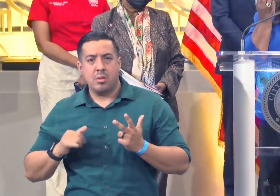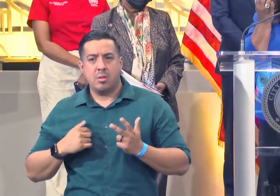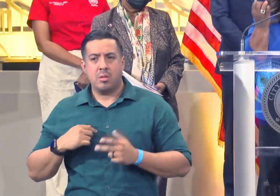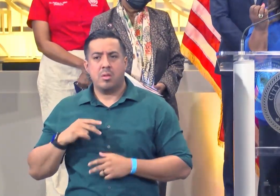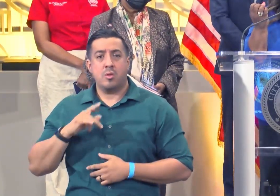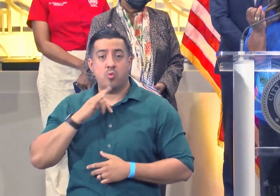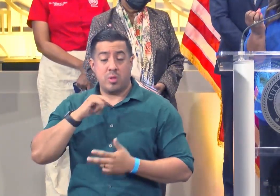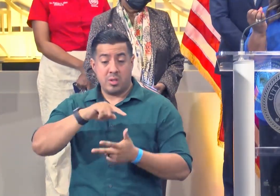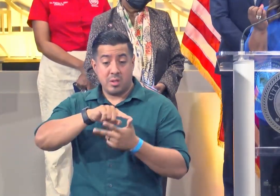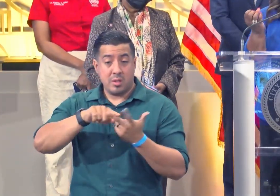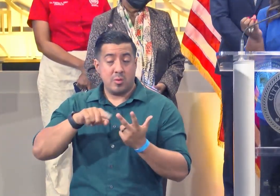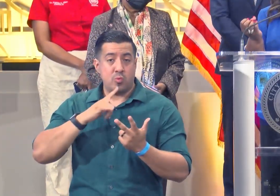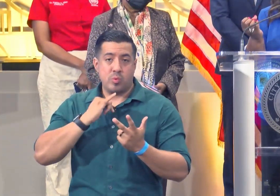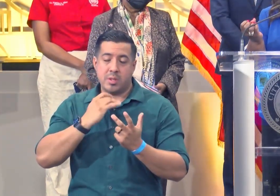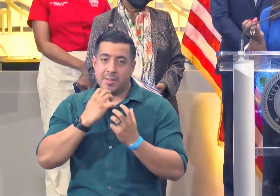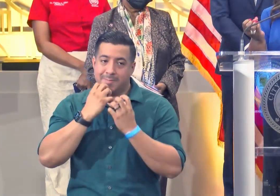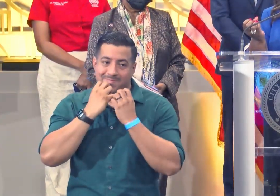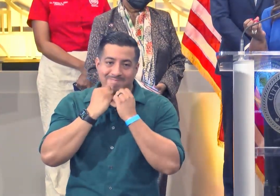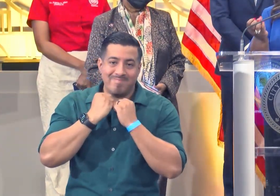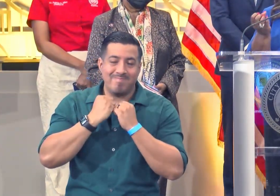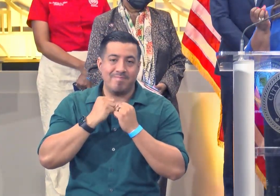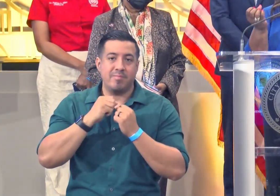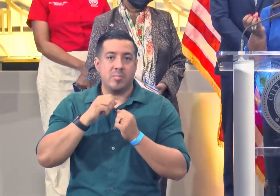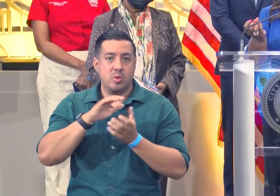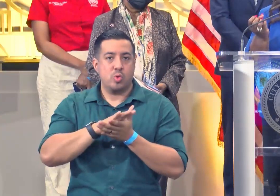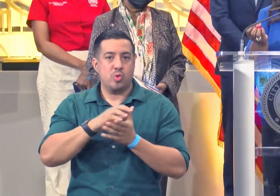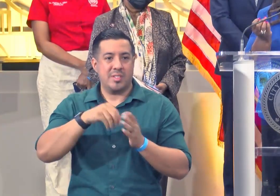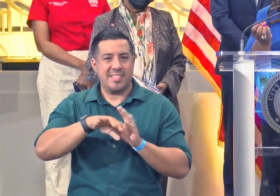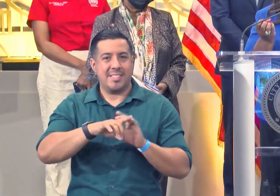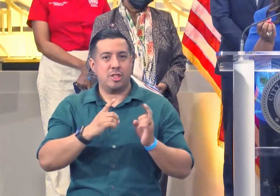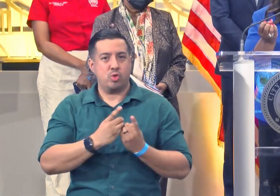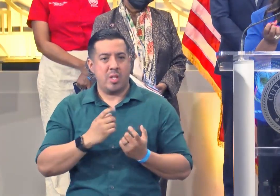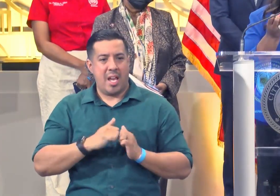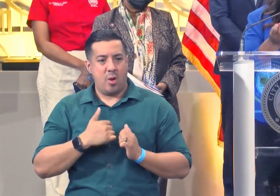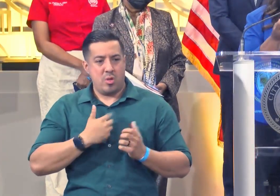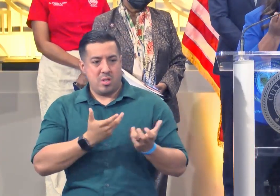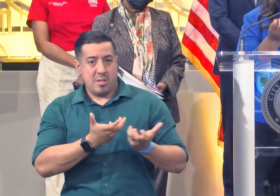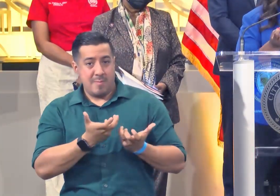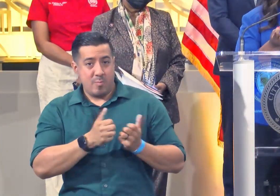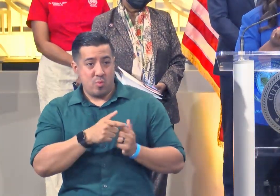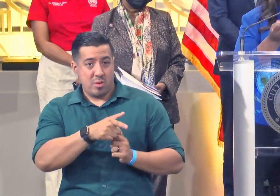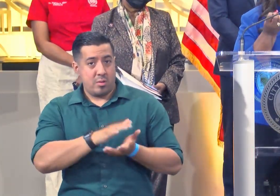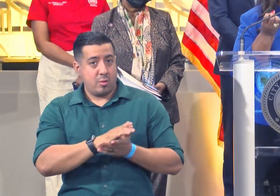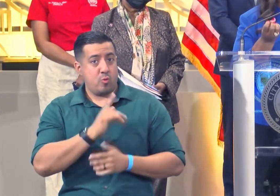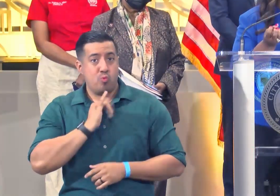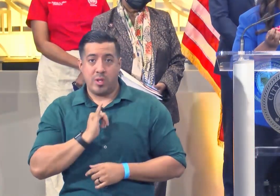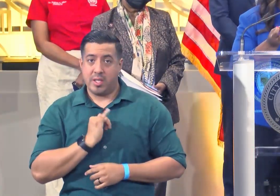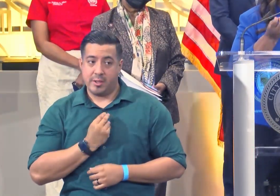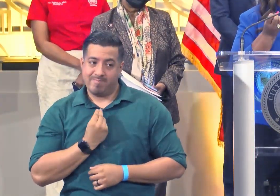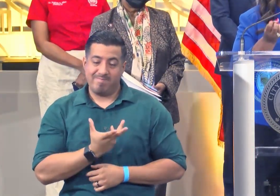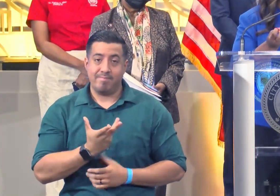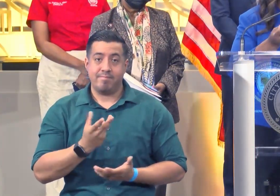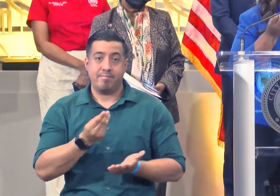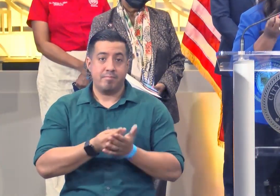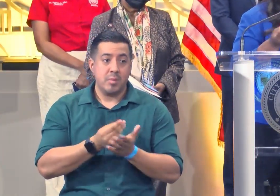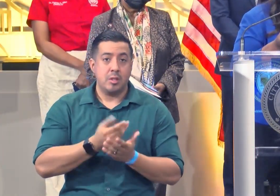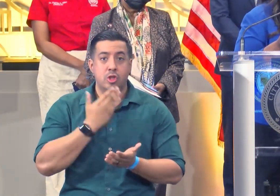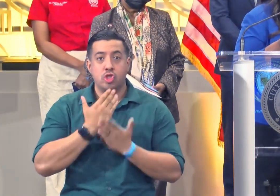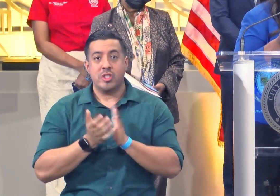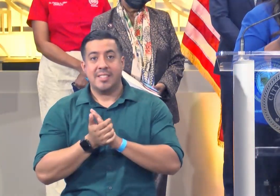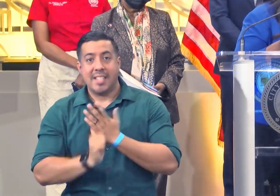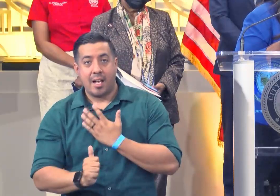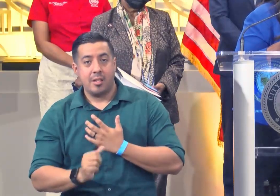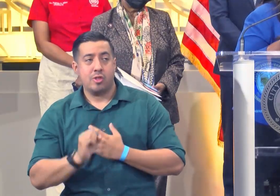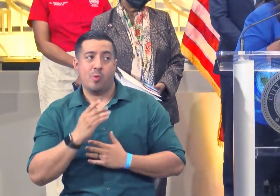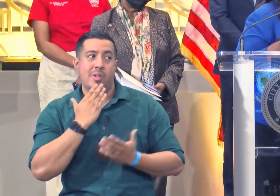are some of our most precious schools in the district. And so in order to work with those schools, you really have to bring it. You have to bring some money, some talent, and some